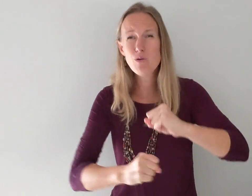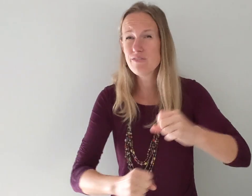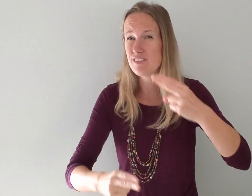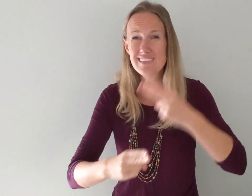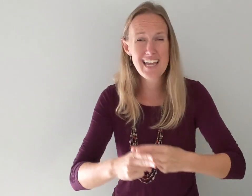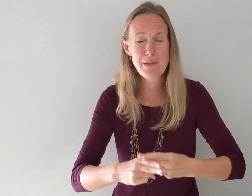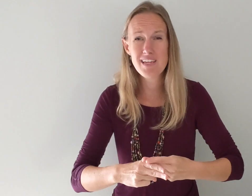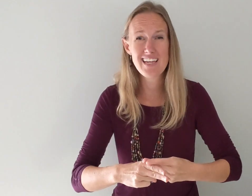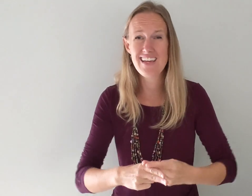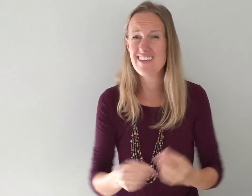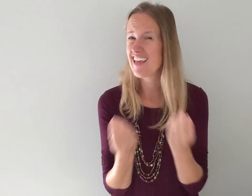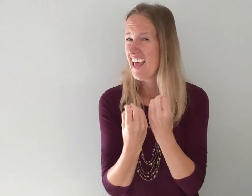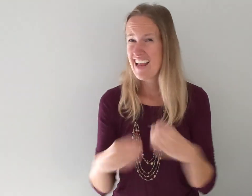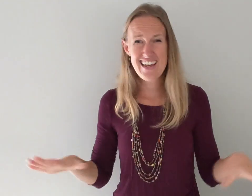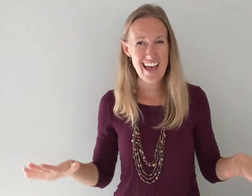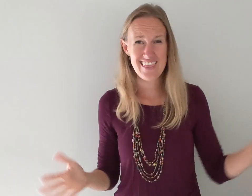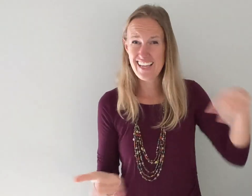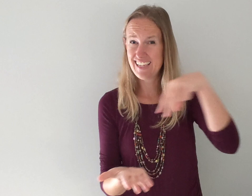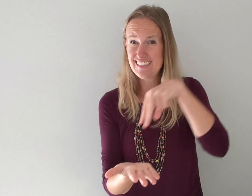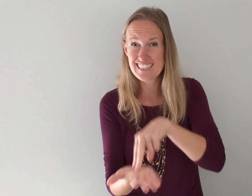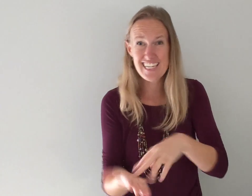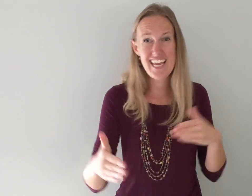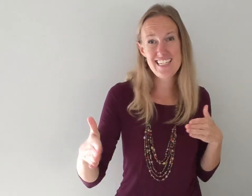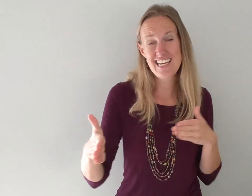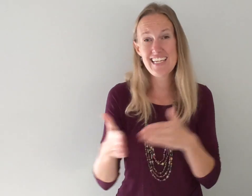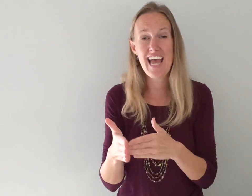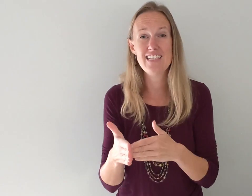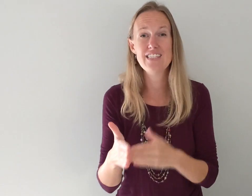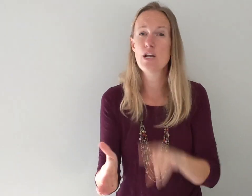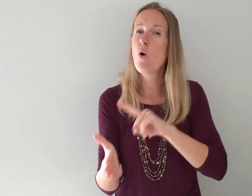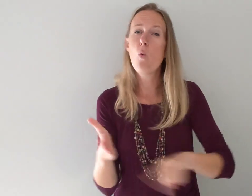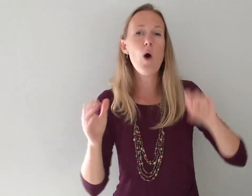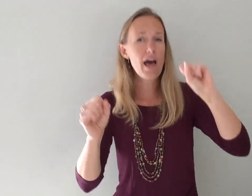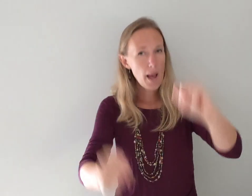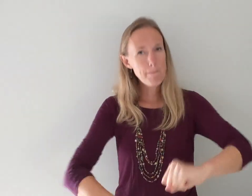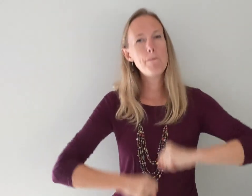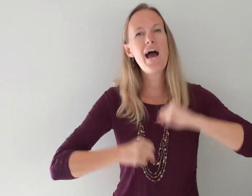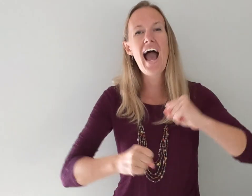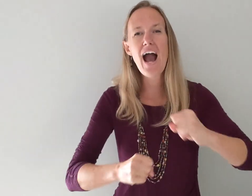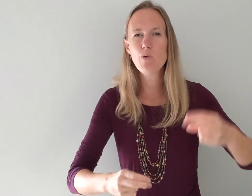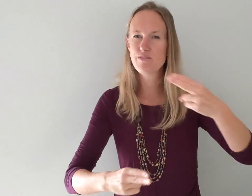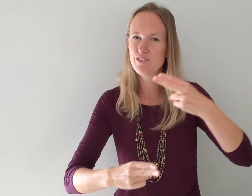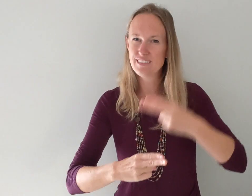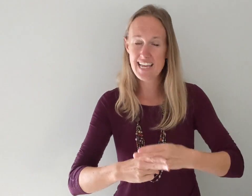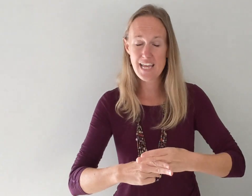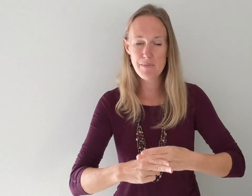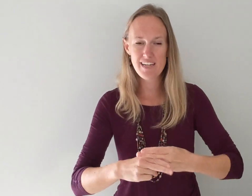powerful name it is. Nothing can stand against. What a powerful name it